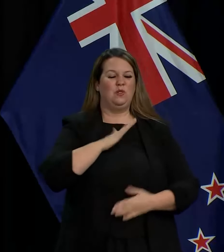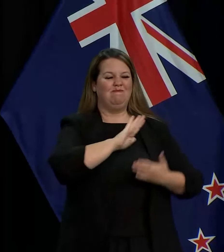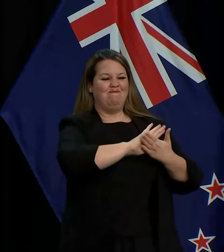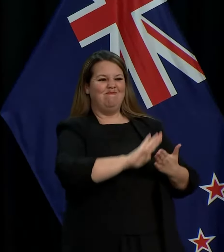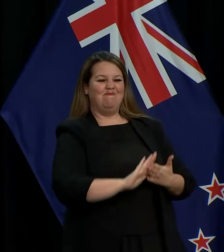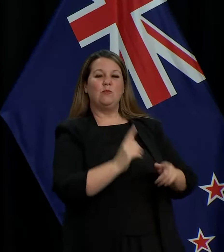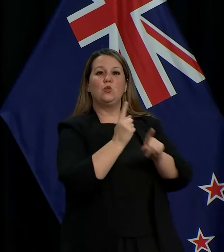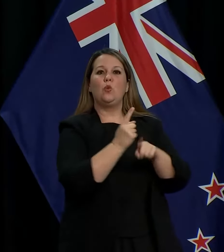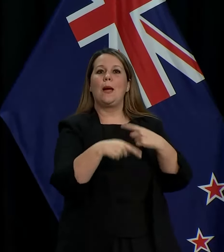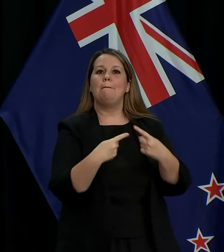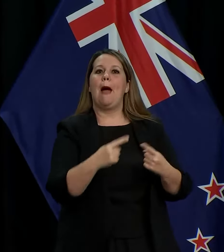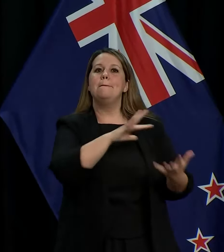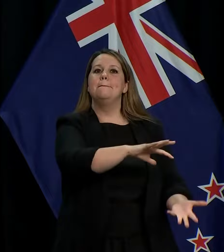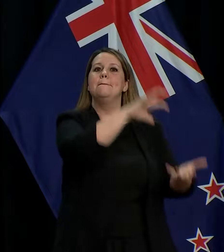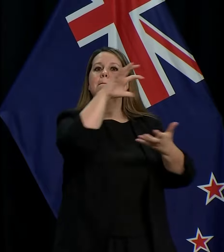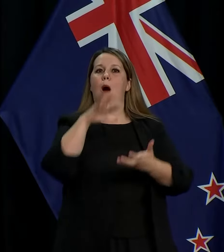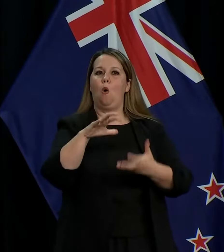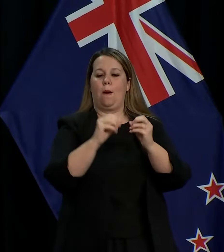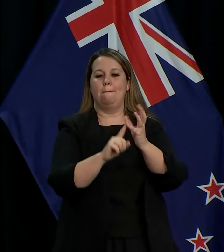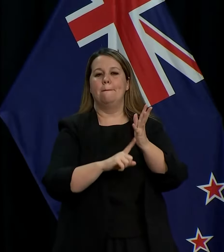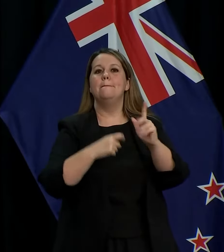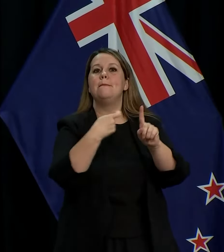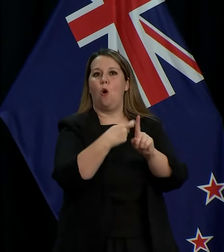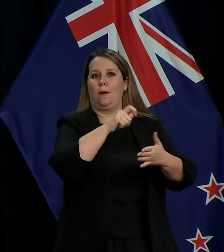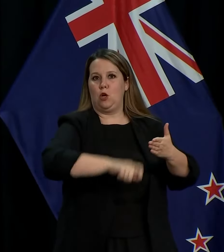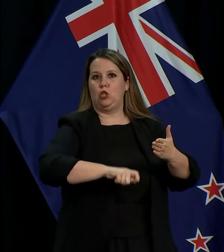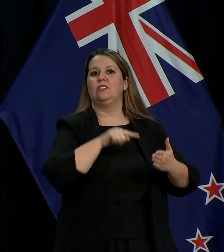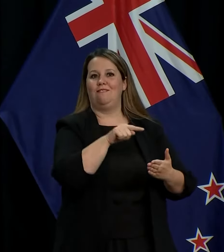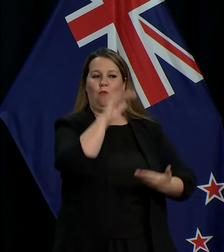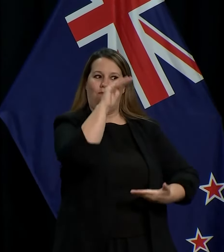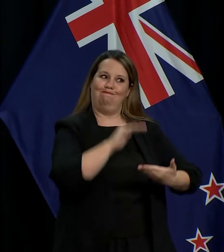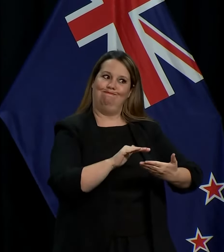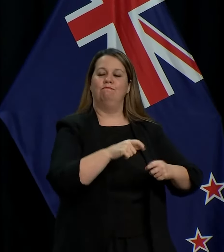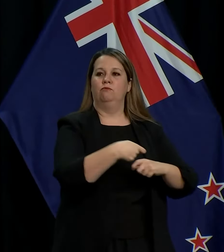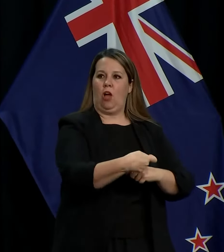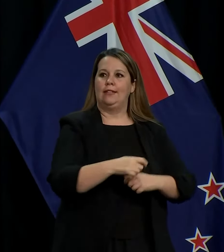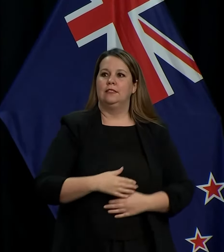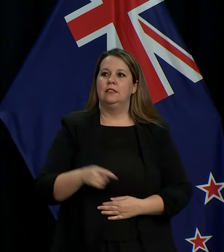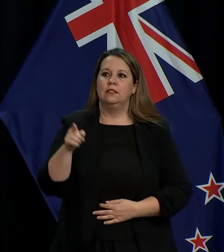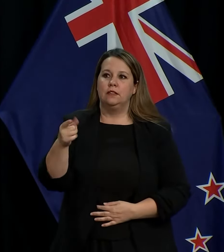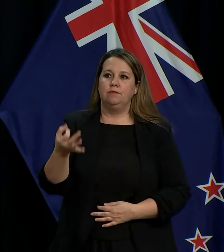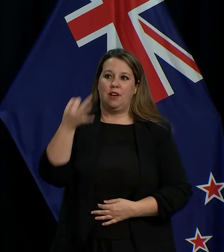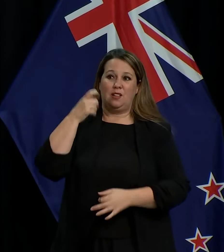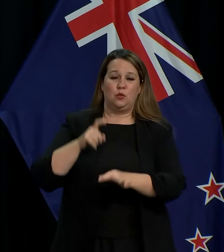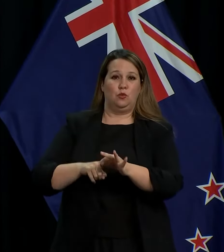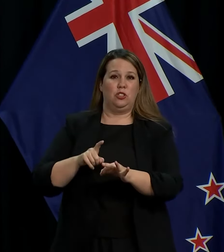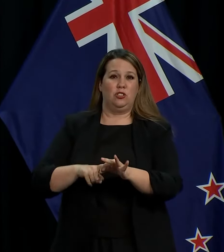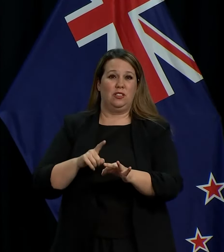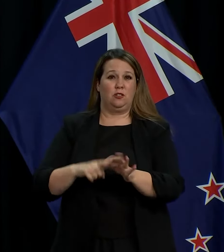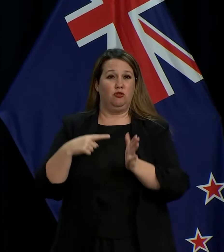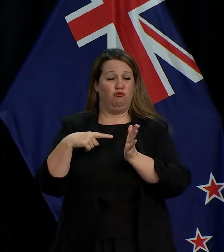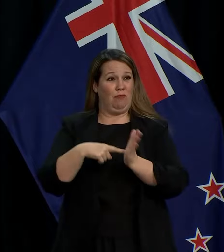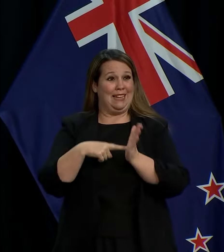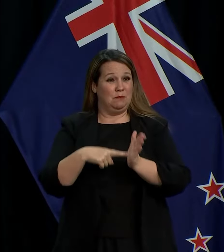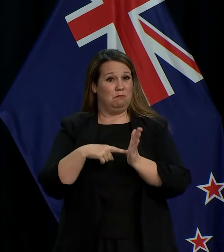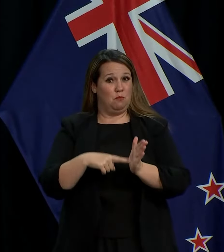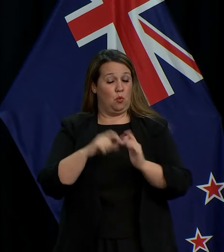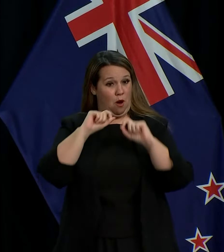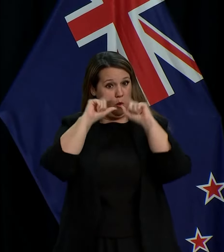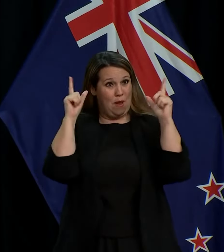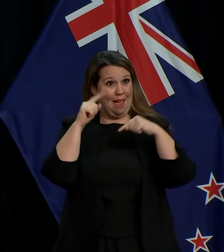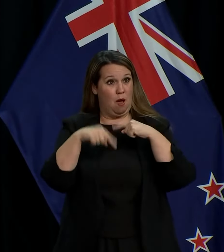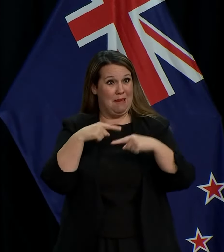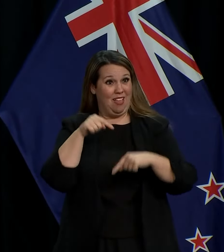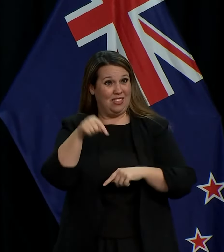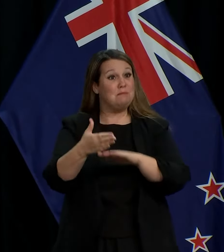purchasing element. In terms of NZTA and Ministry of Transport, how much they were aware, I guess, before you made that announcement? Oh, of course. These were